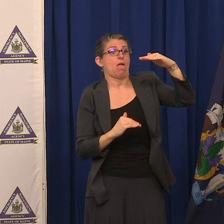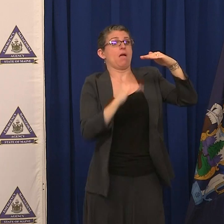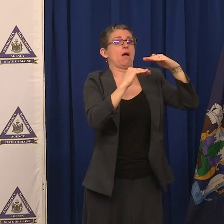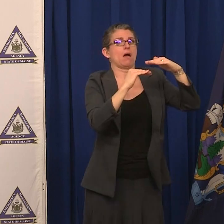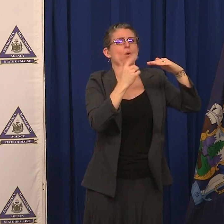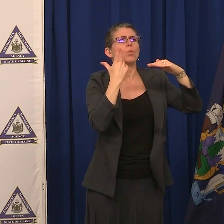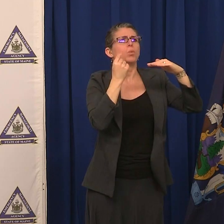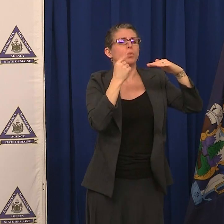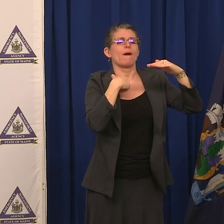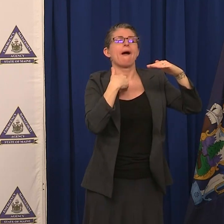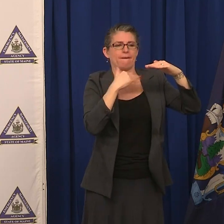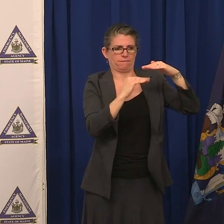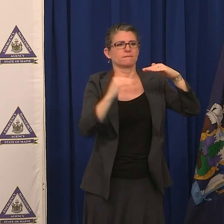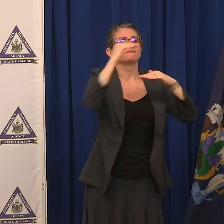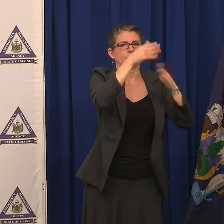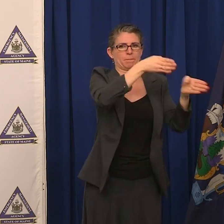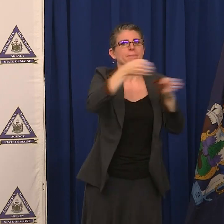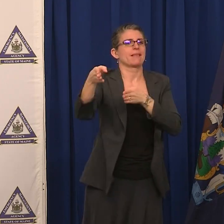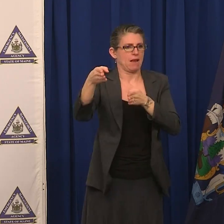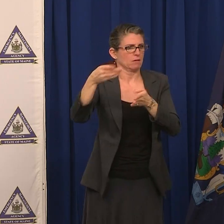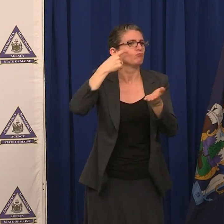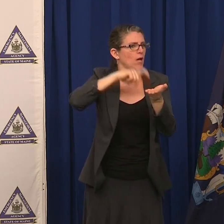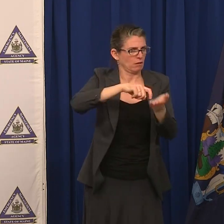to Megan Torgeson.